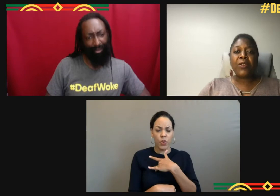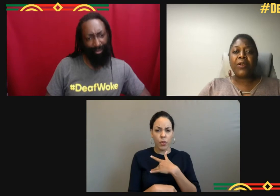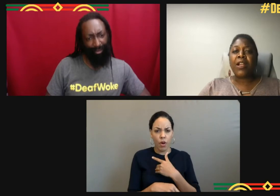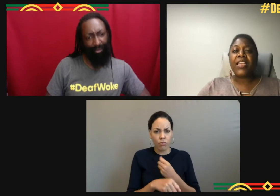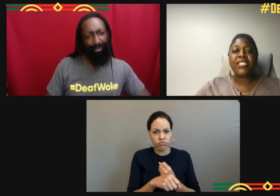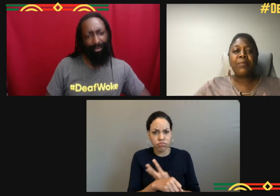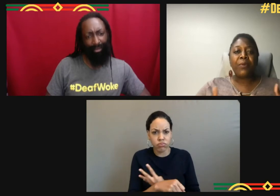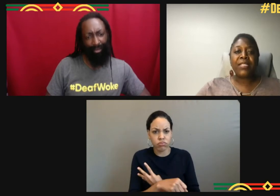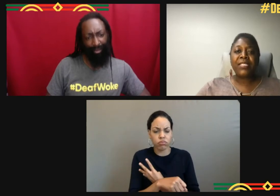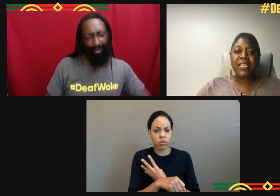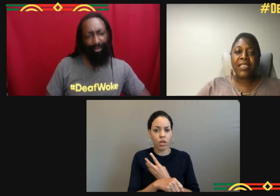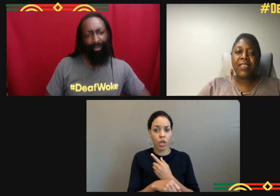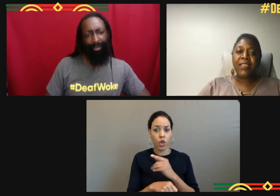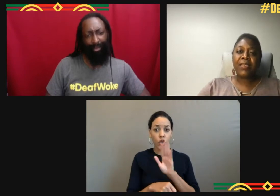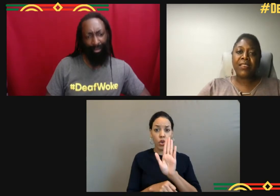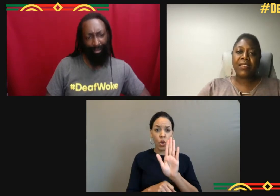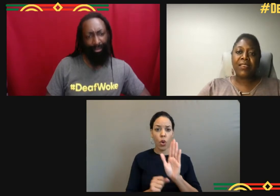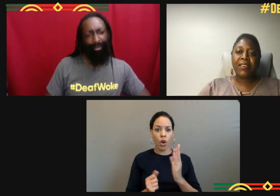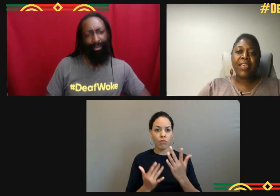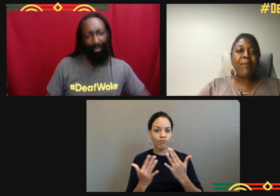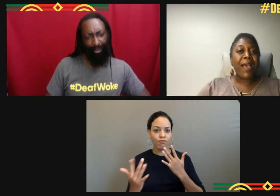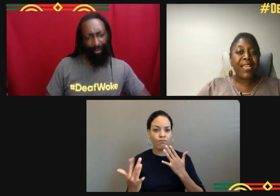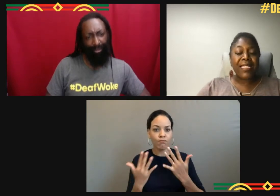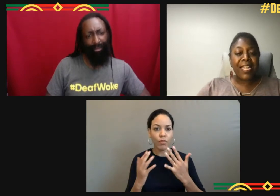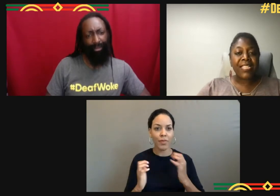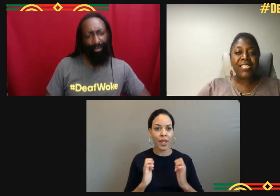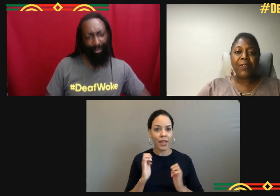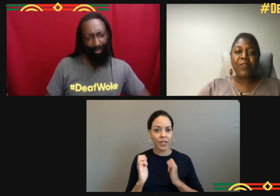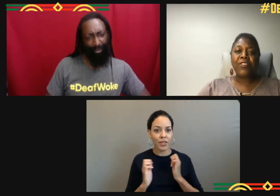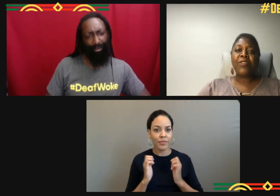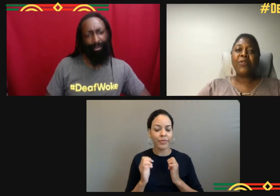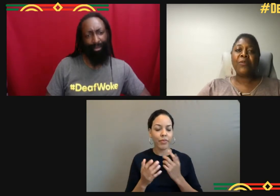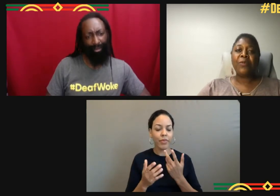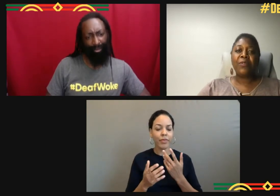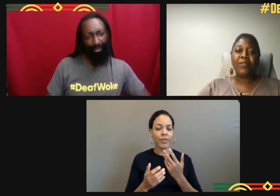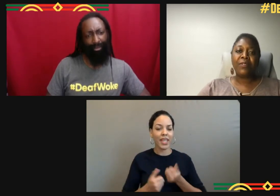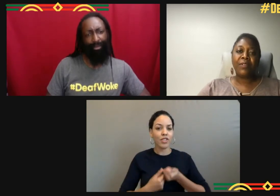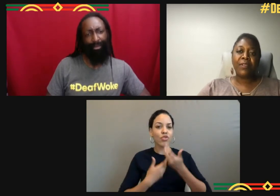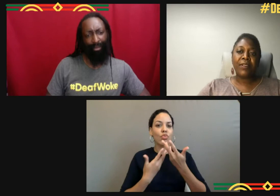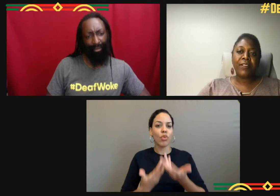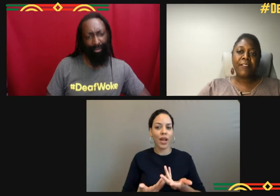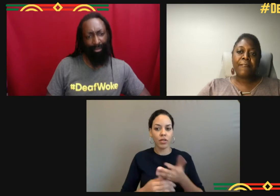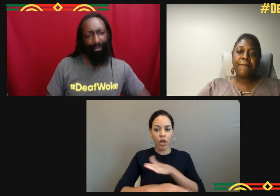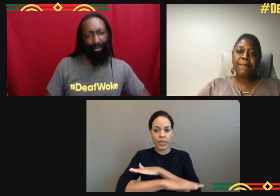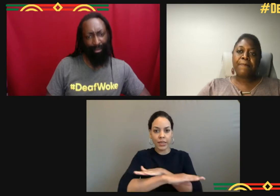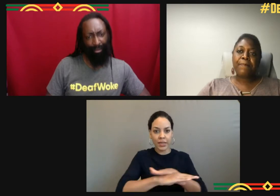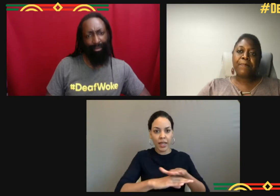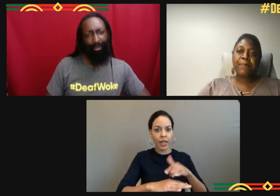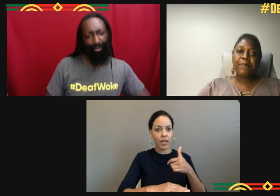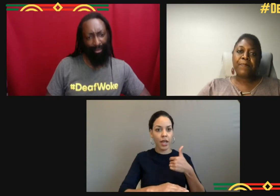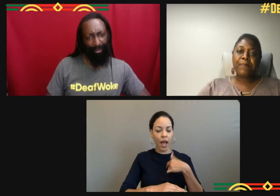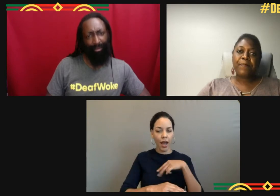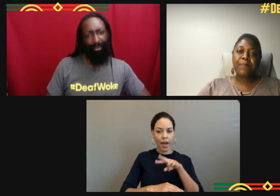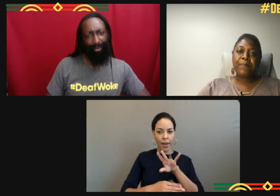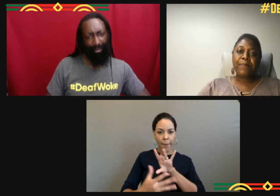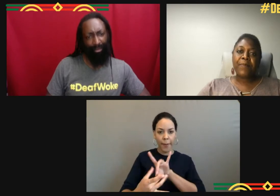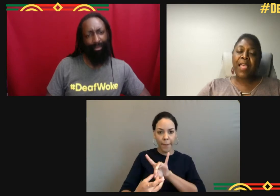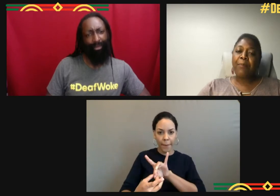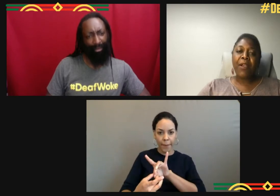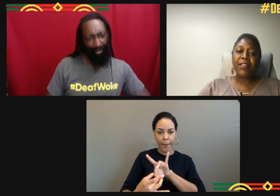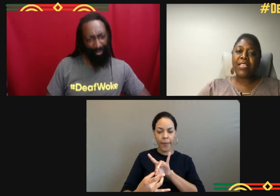what you're expressing? Am I connecting with you?